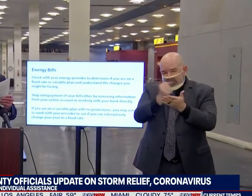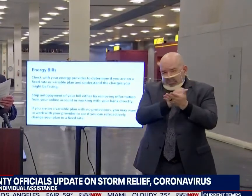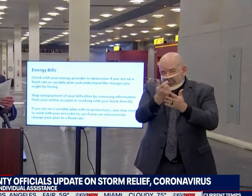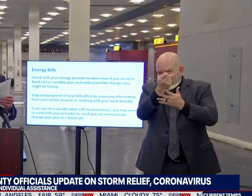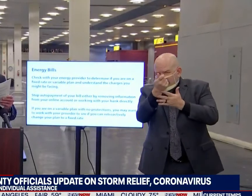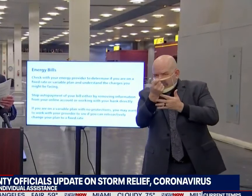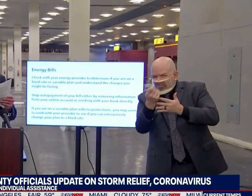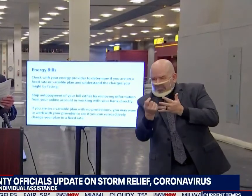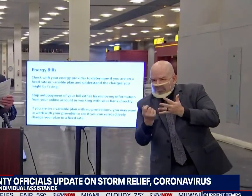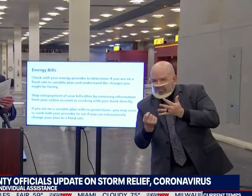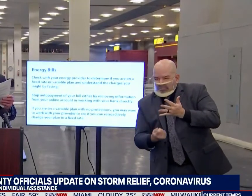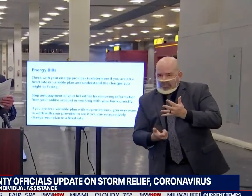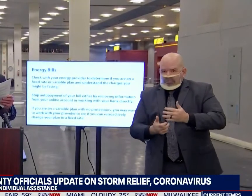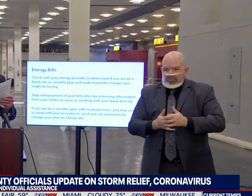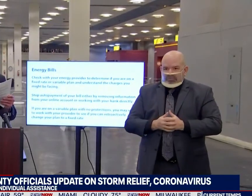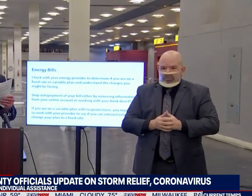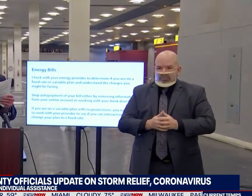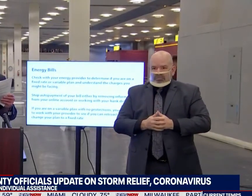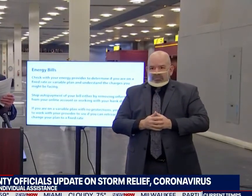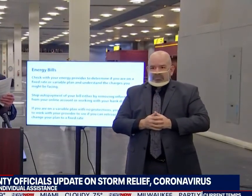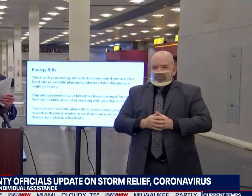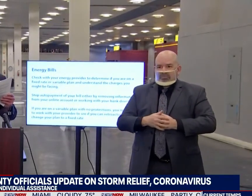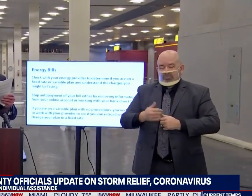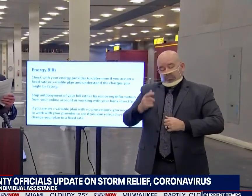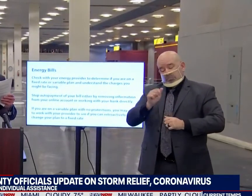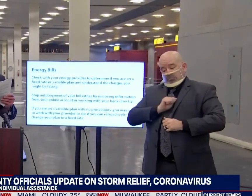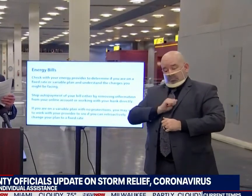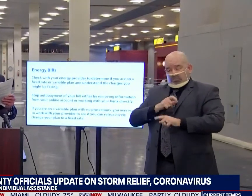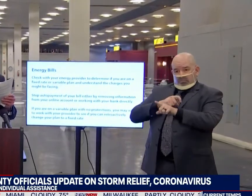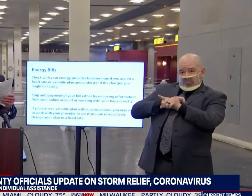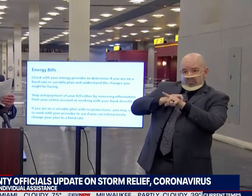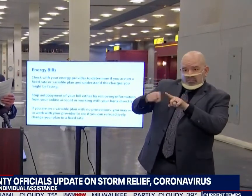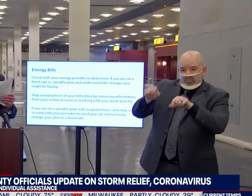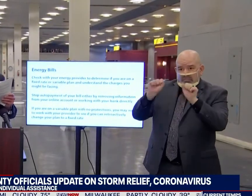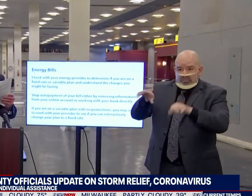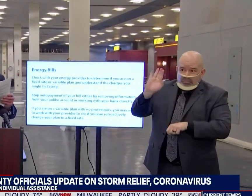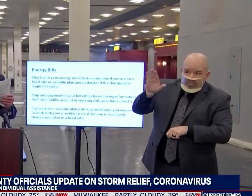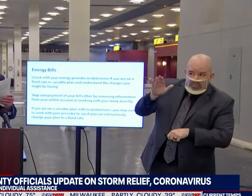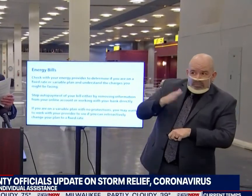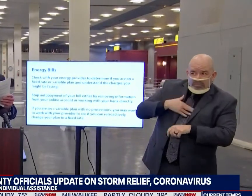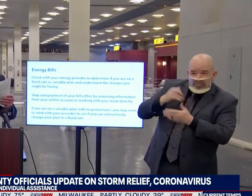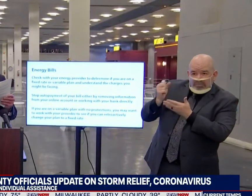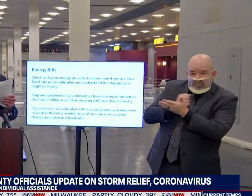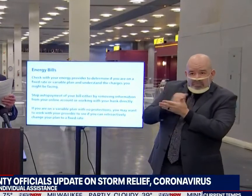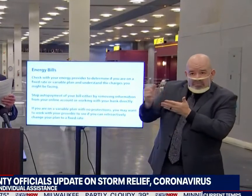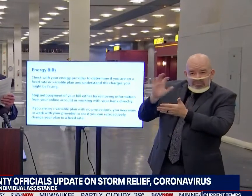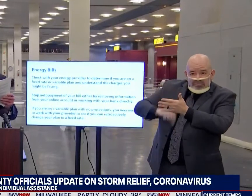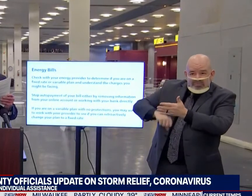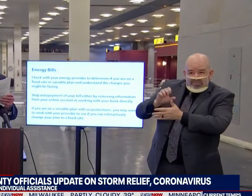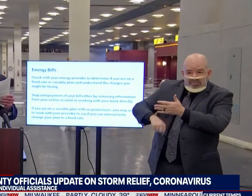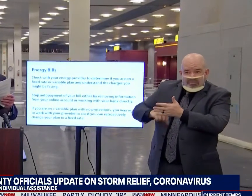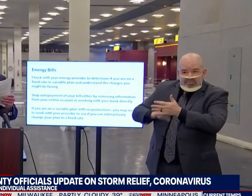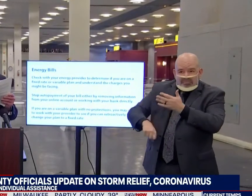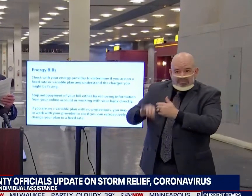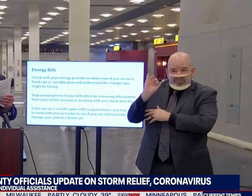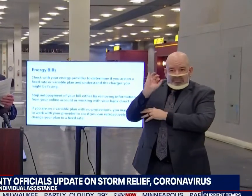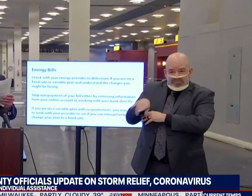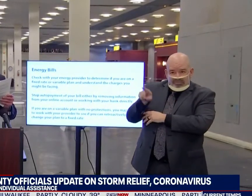provider to determine if you are on a fixed rate, which is good, or a variable rate plan, which is